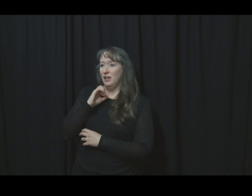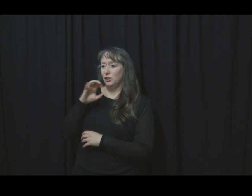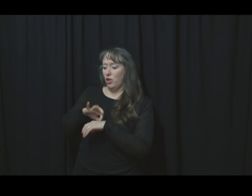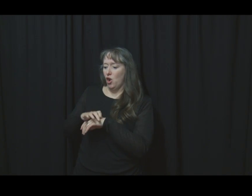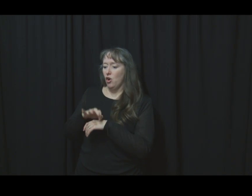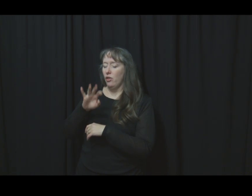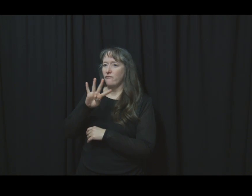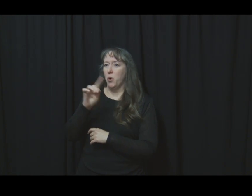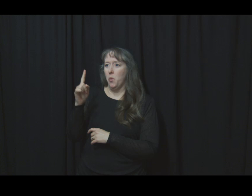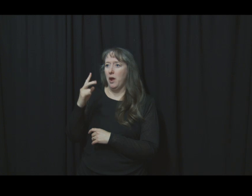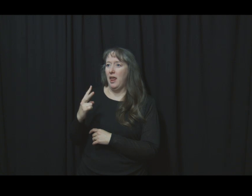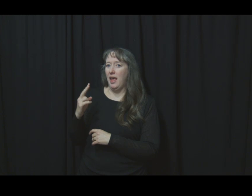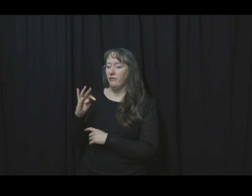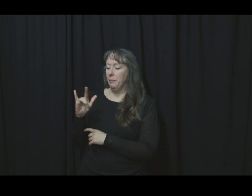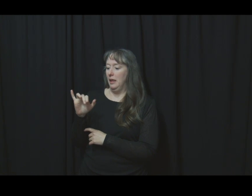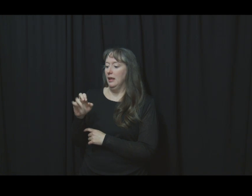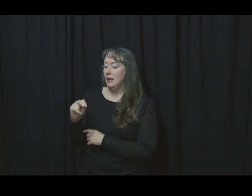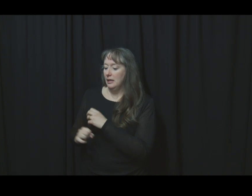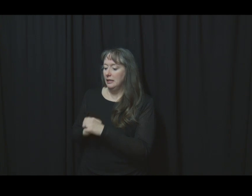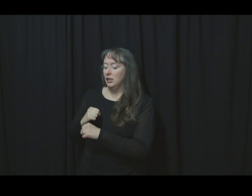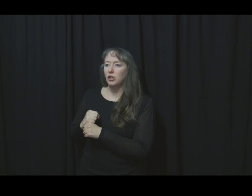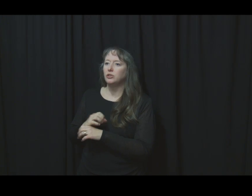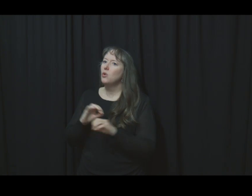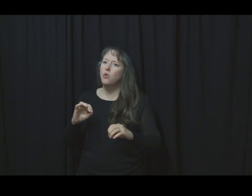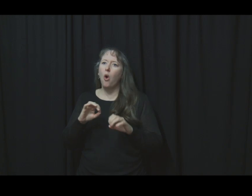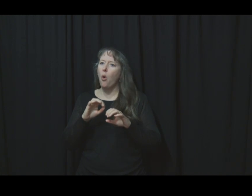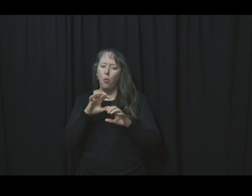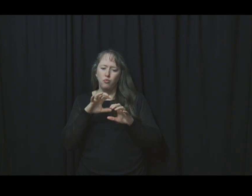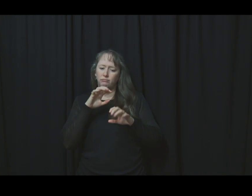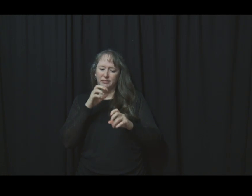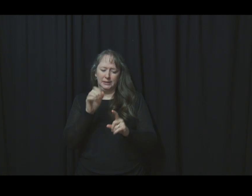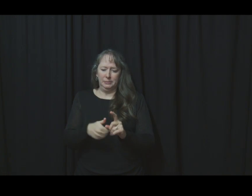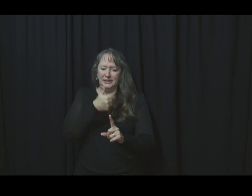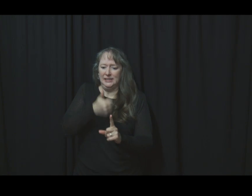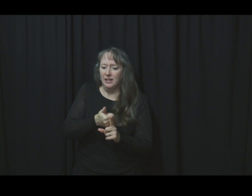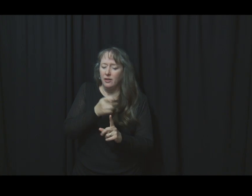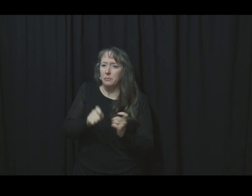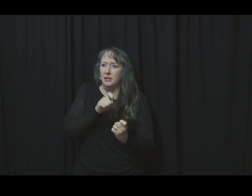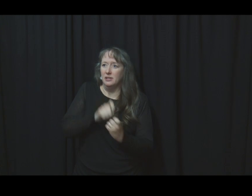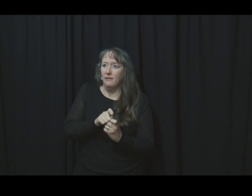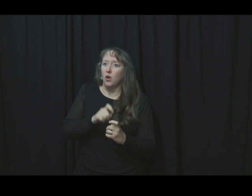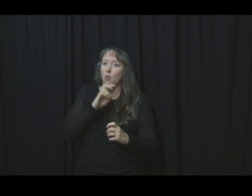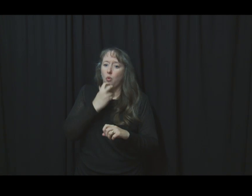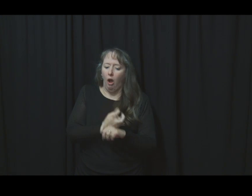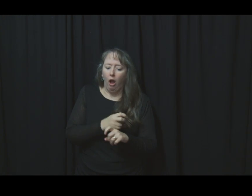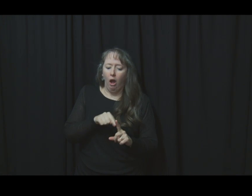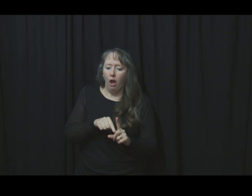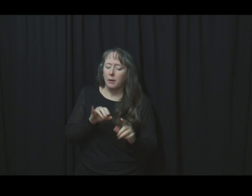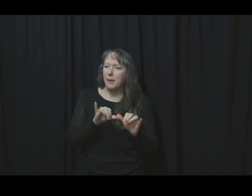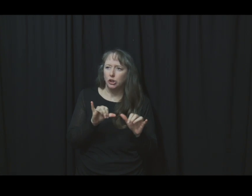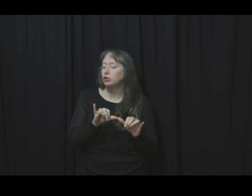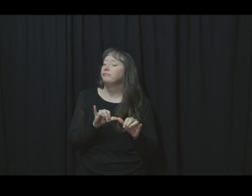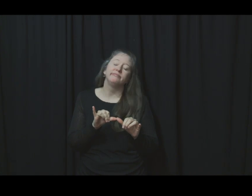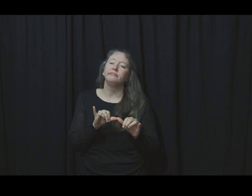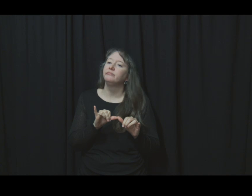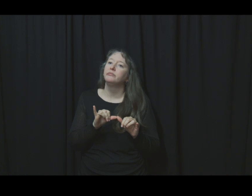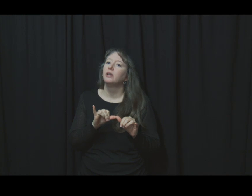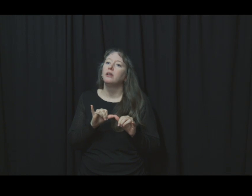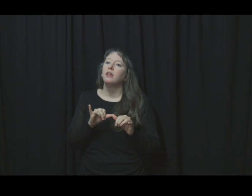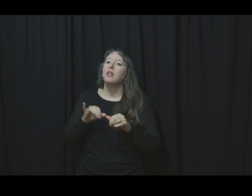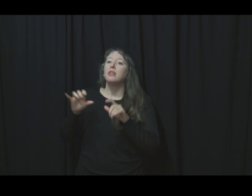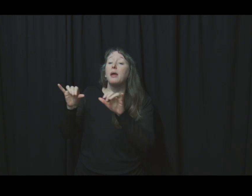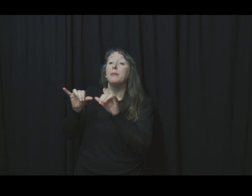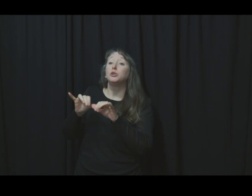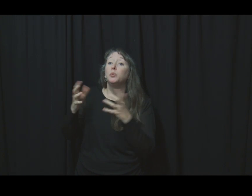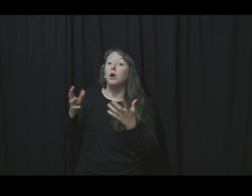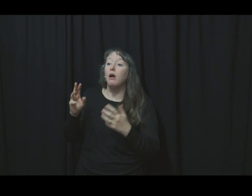no Earth rock was dated to get that date. They dated meteorites, and because they assumed meteorites were same age as the Earth, left over